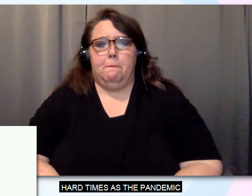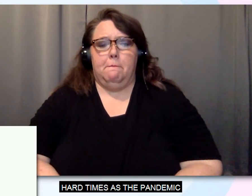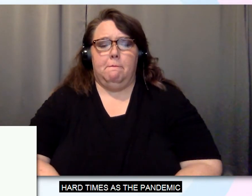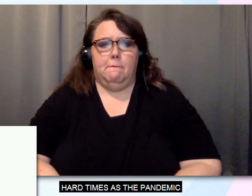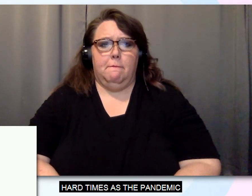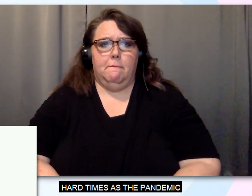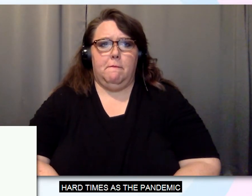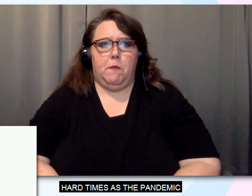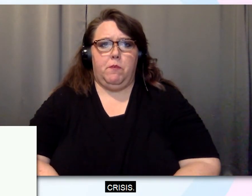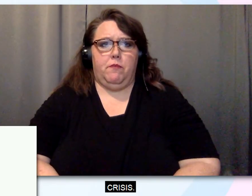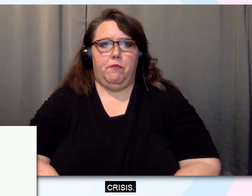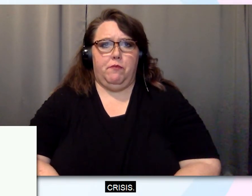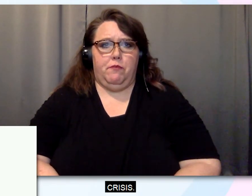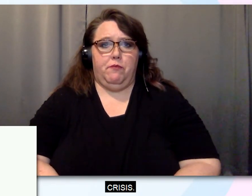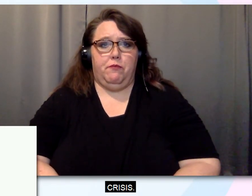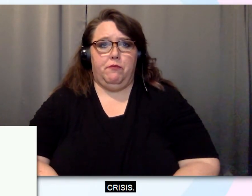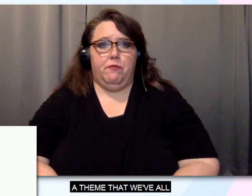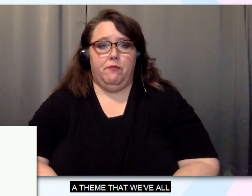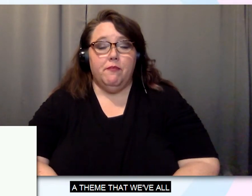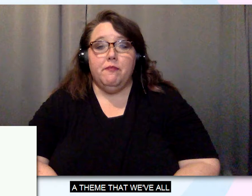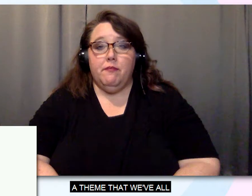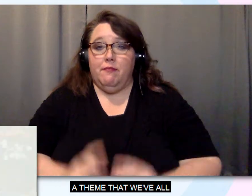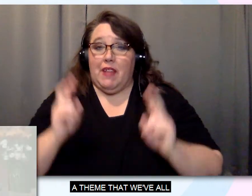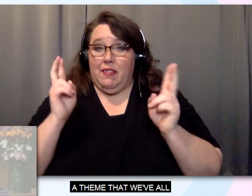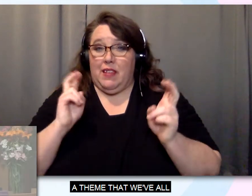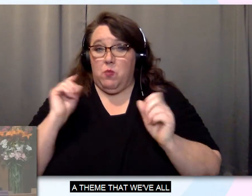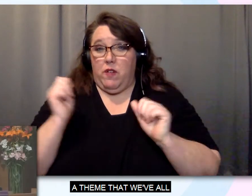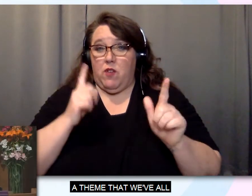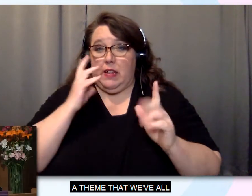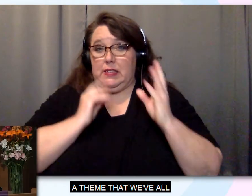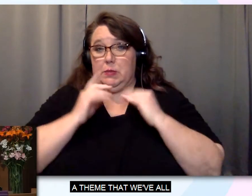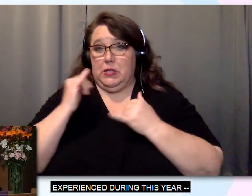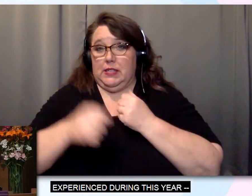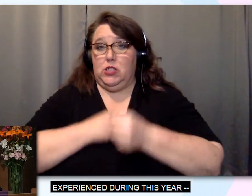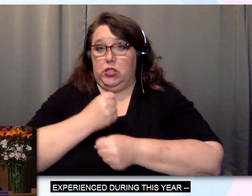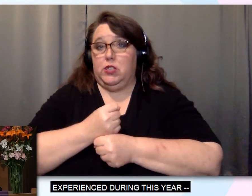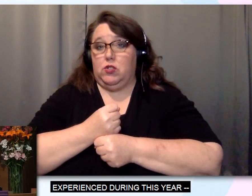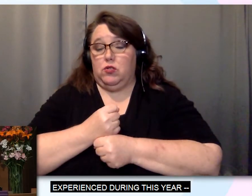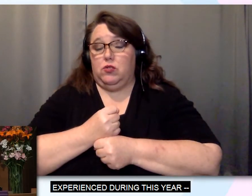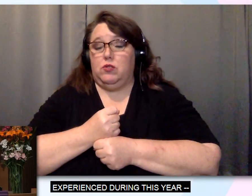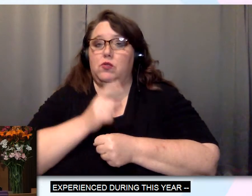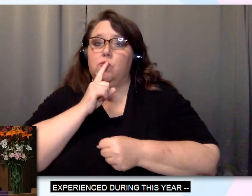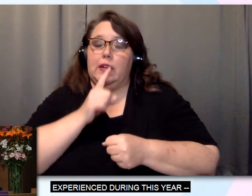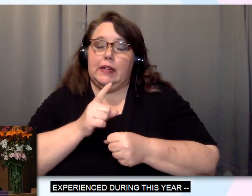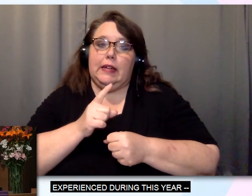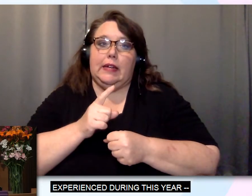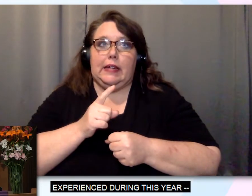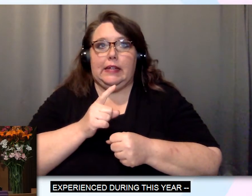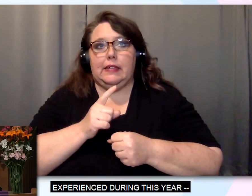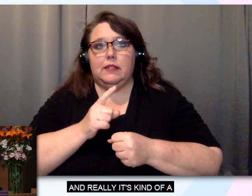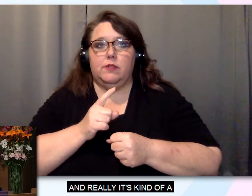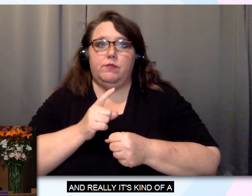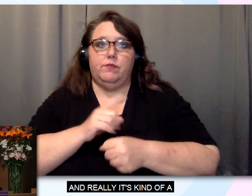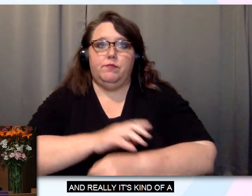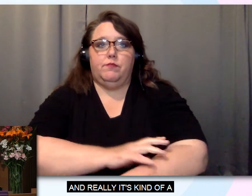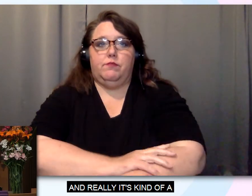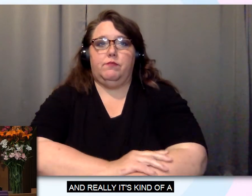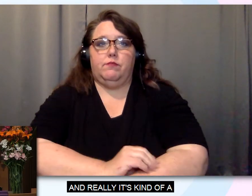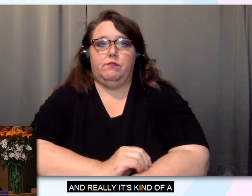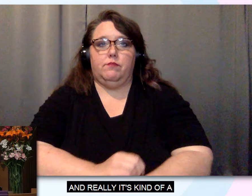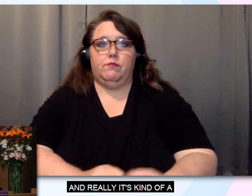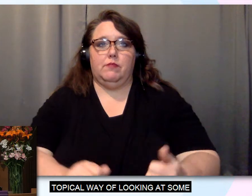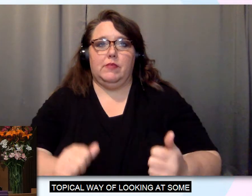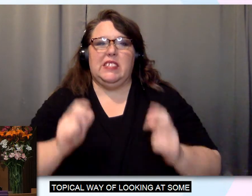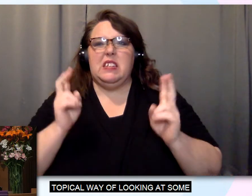pandemic crisis. A theme that we've all experienced during this year, and really it's kind of a